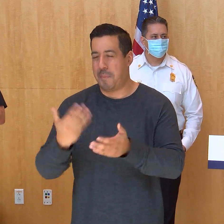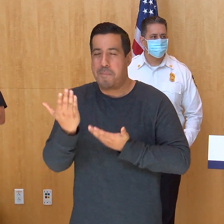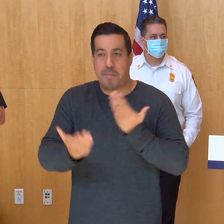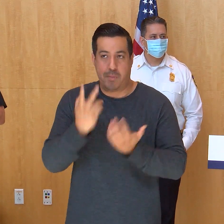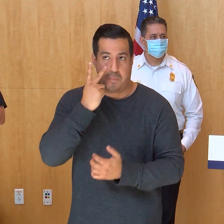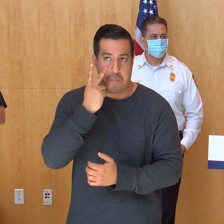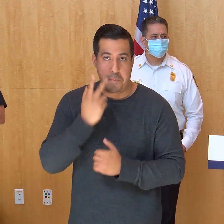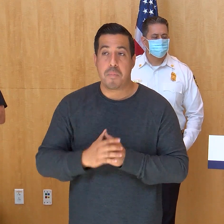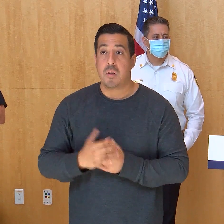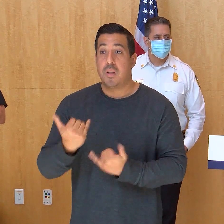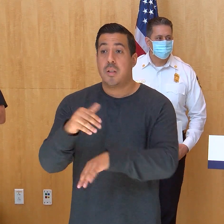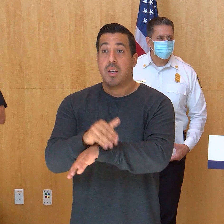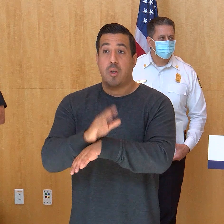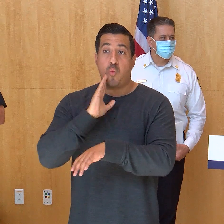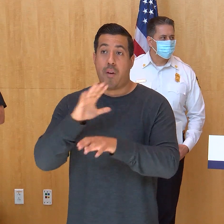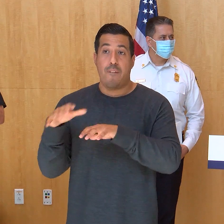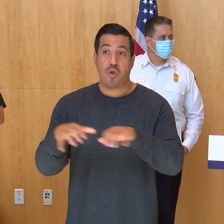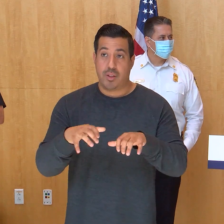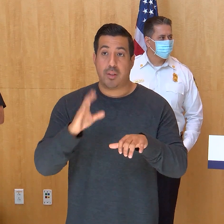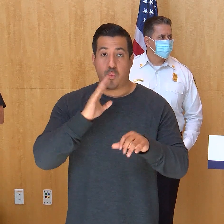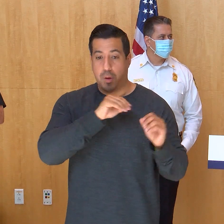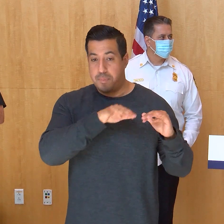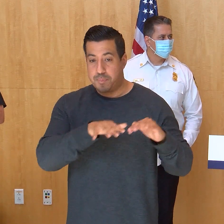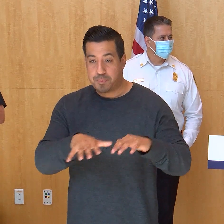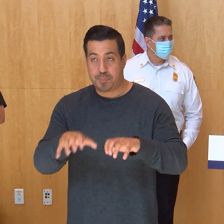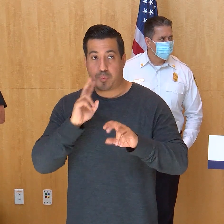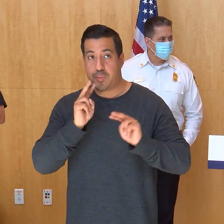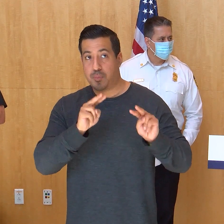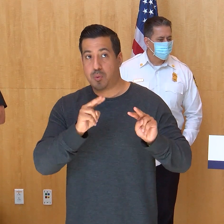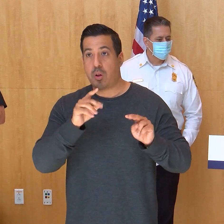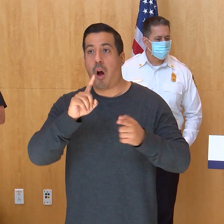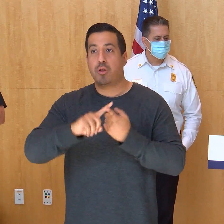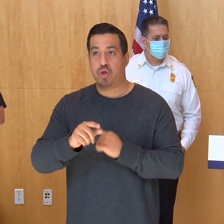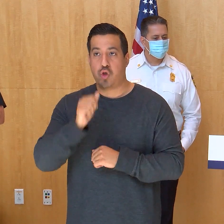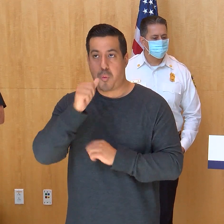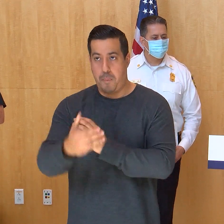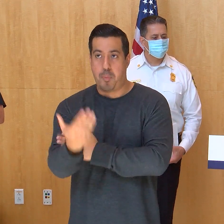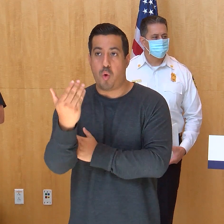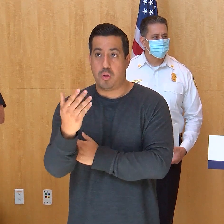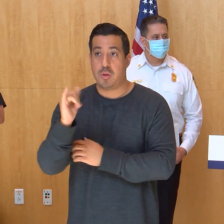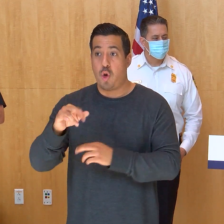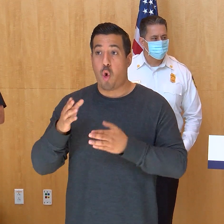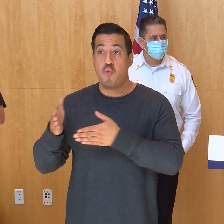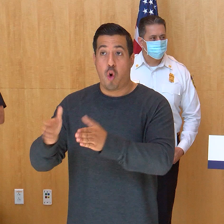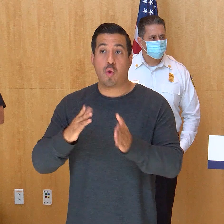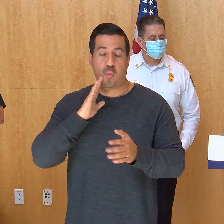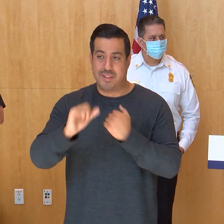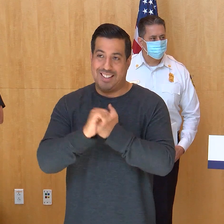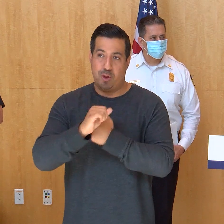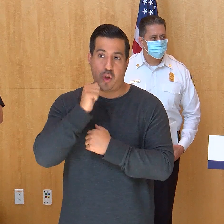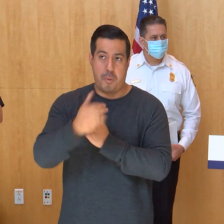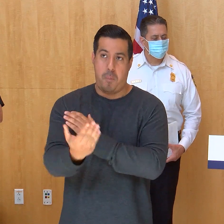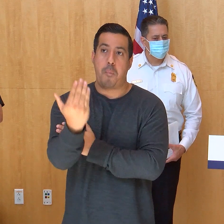Tonight is going to be, there's going to be some freezing precipitation starting tonight going into tomorrow morning. So the roads are going to be dangerous, treacherous in the